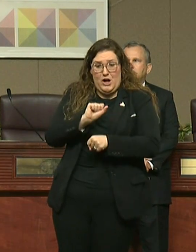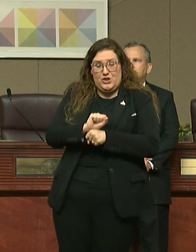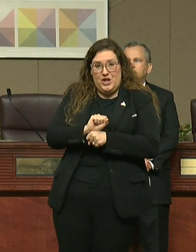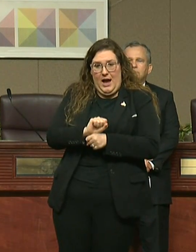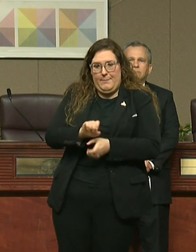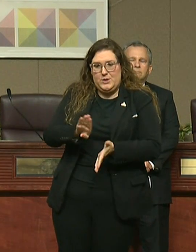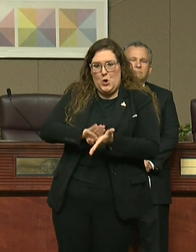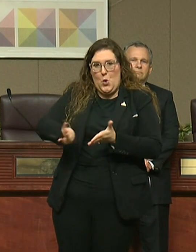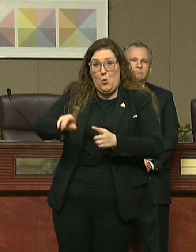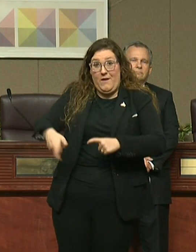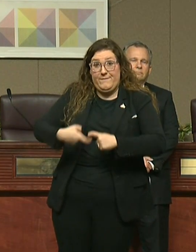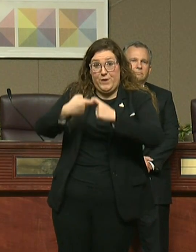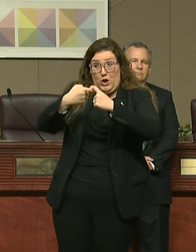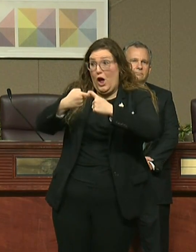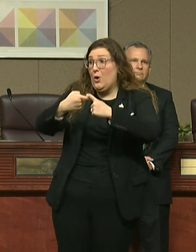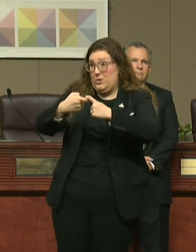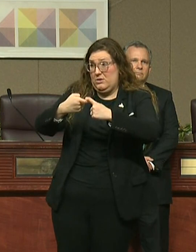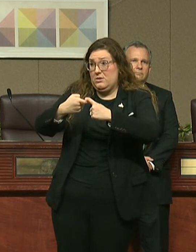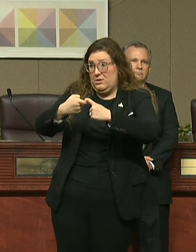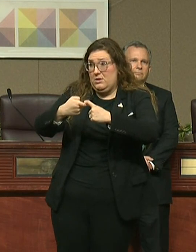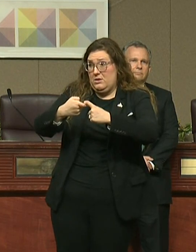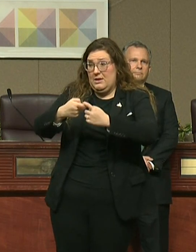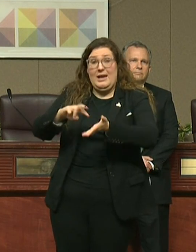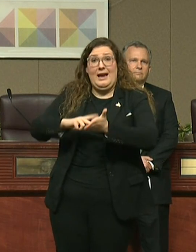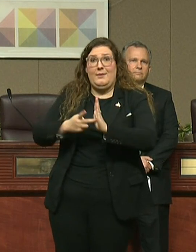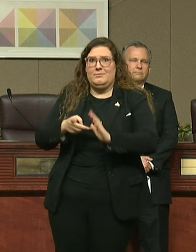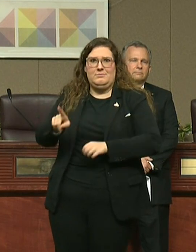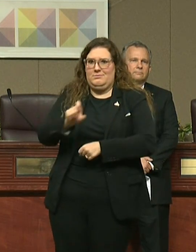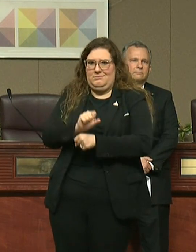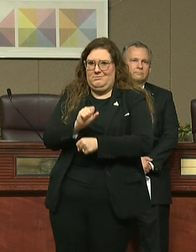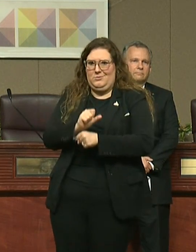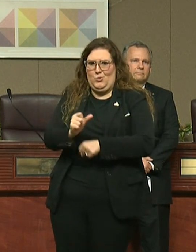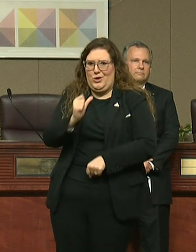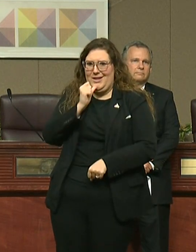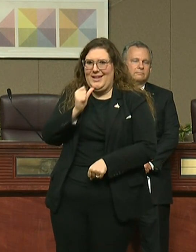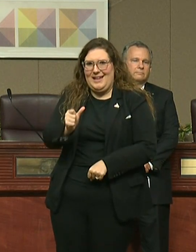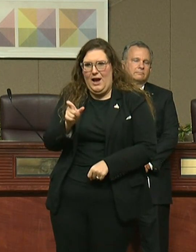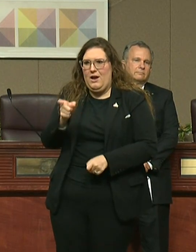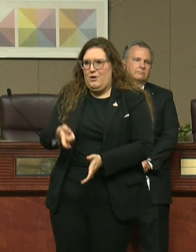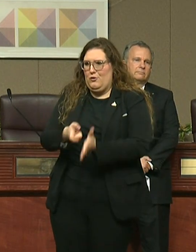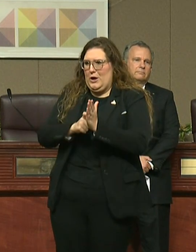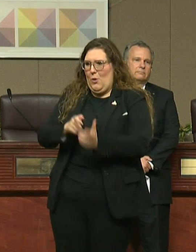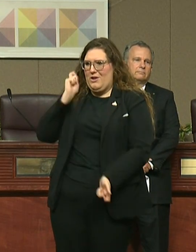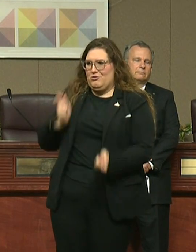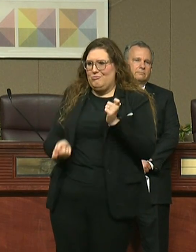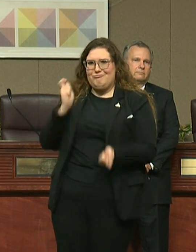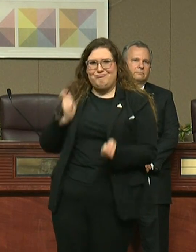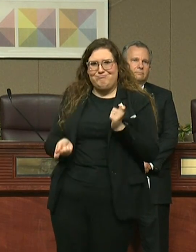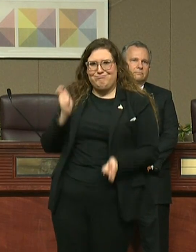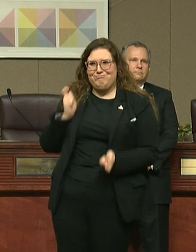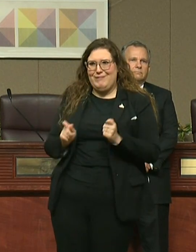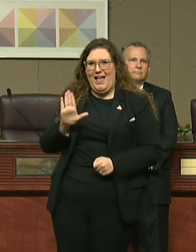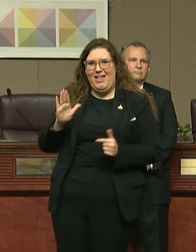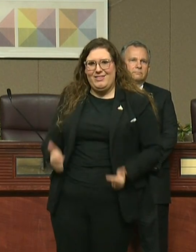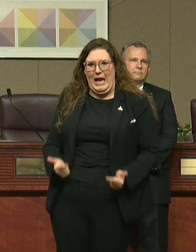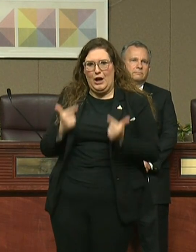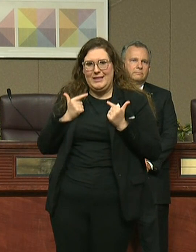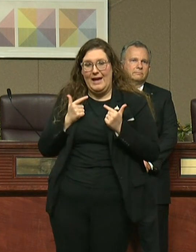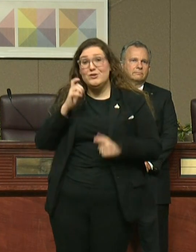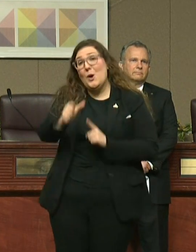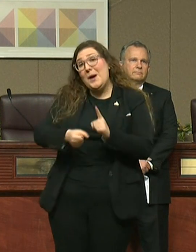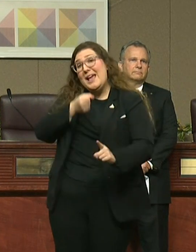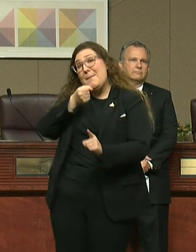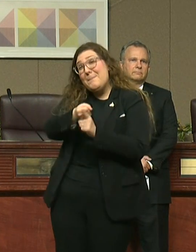they were out of work and had to make an adjustment. So that impacted those 43,000 different